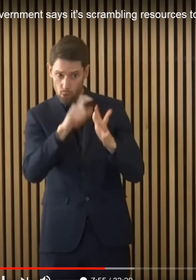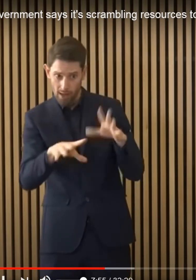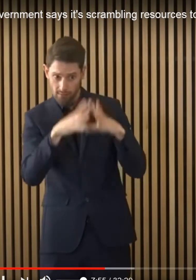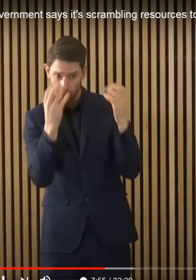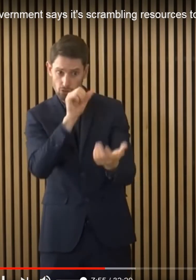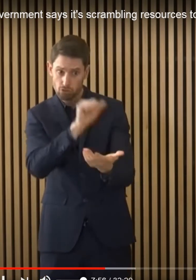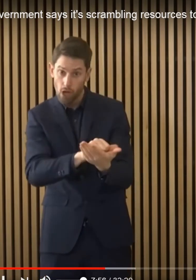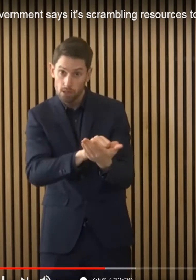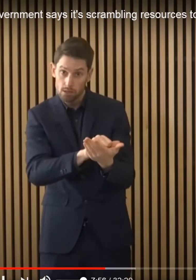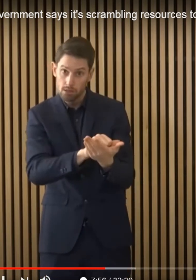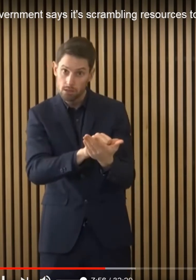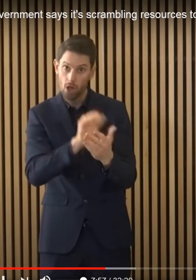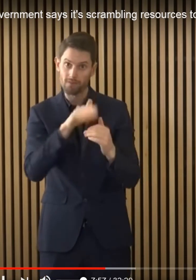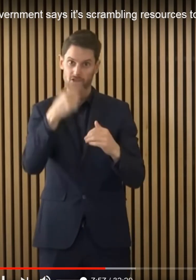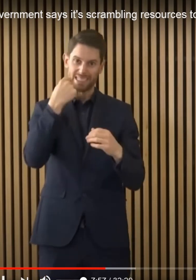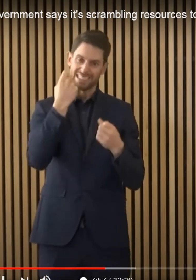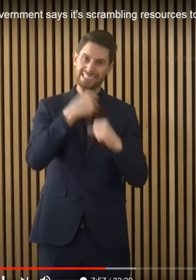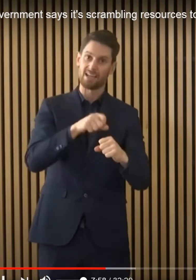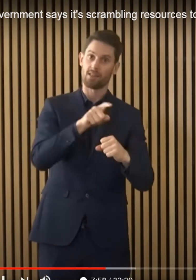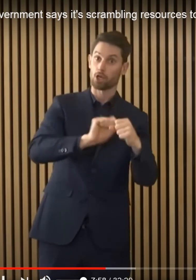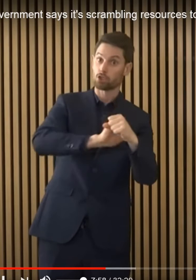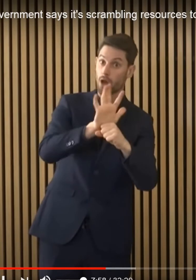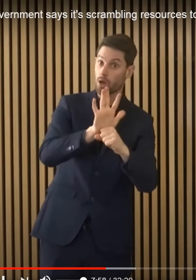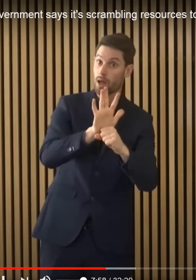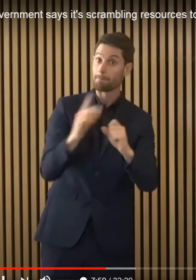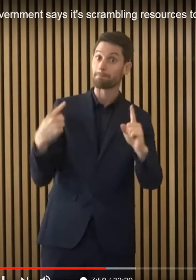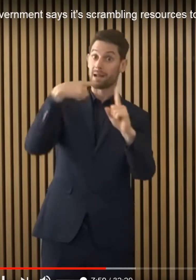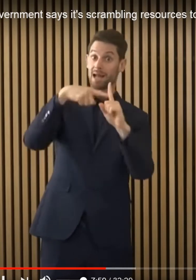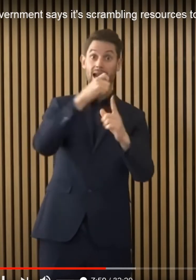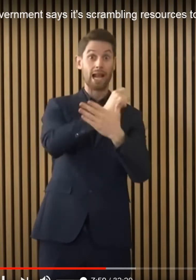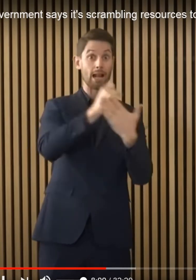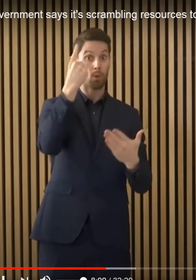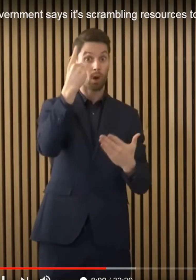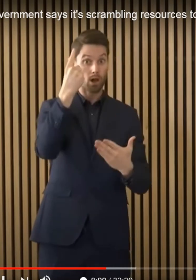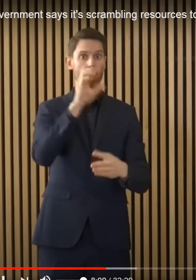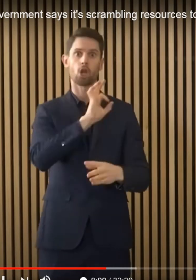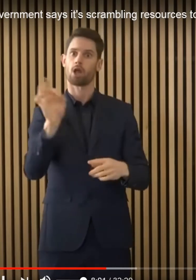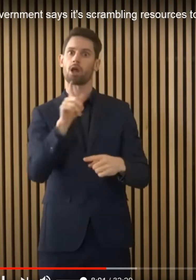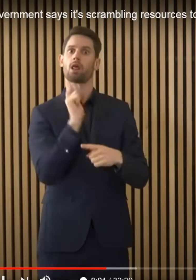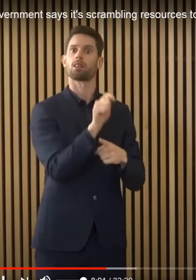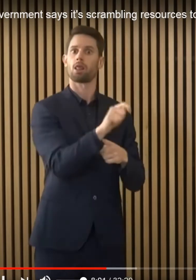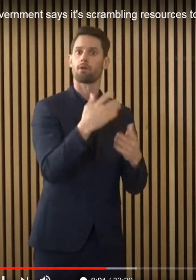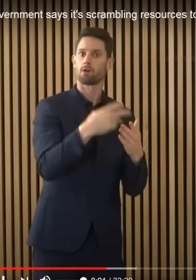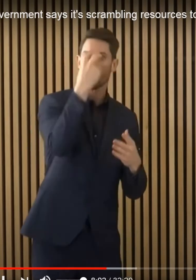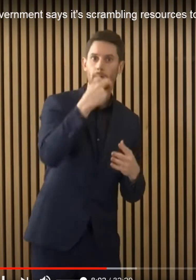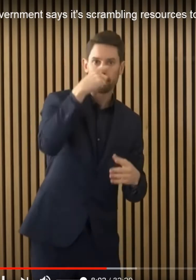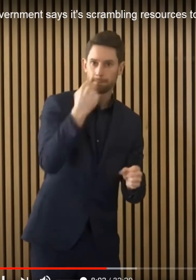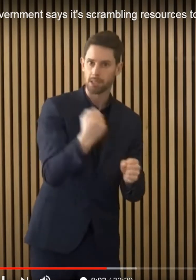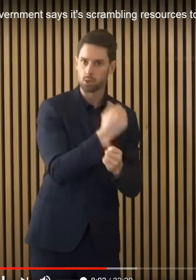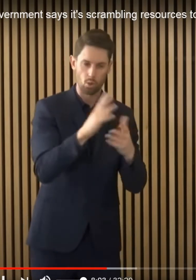the care and safety of those residents becomes the priority. That's a significant thing. The integration of